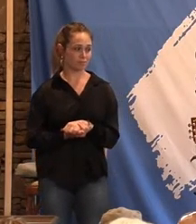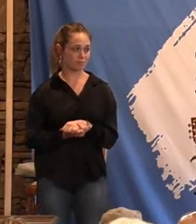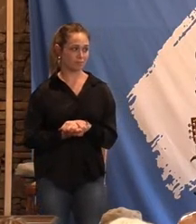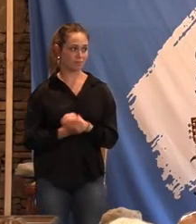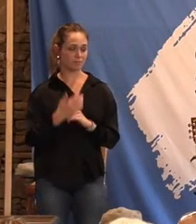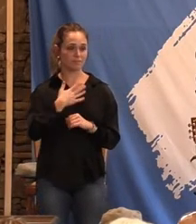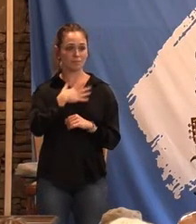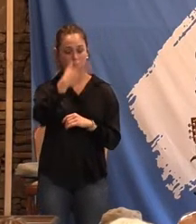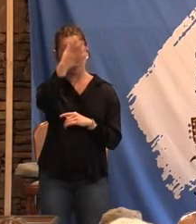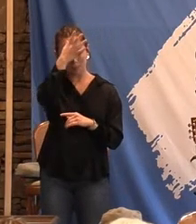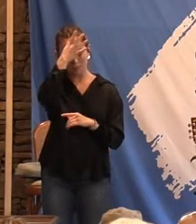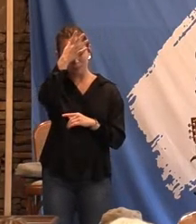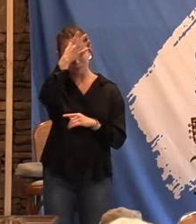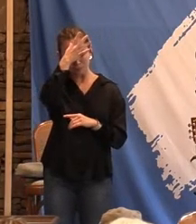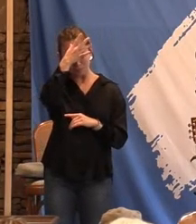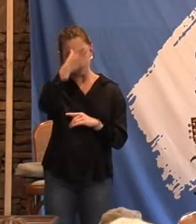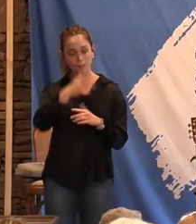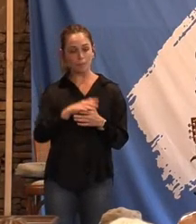My dad left.